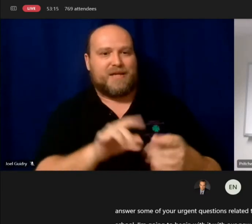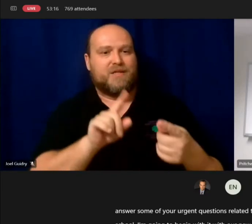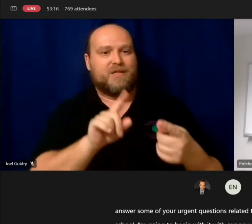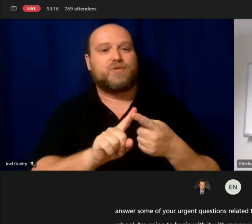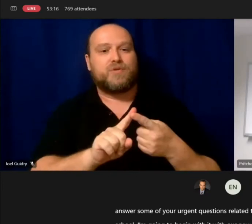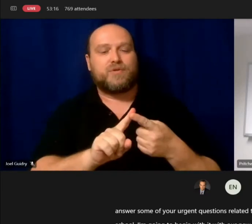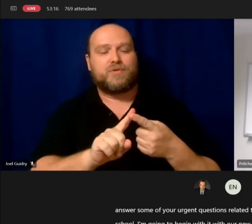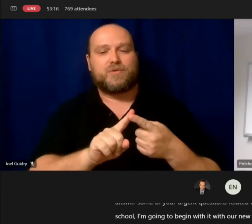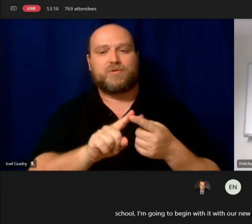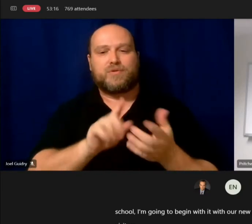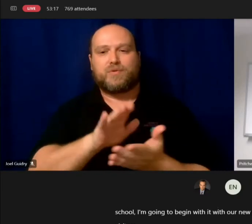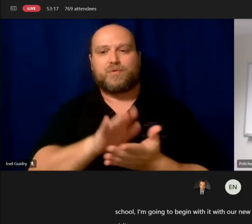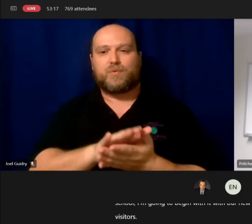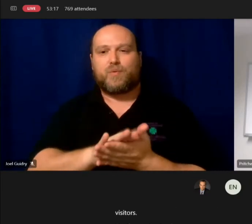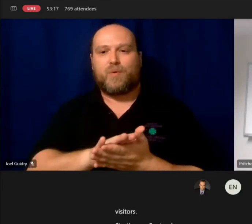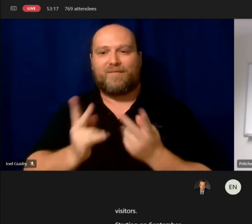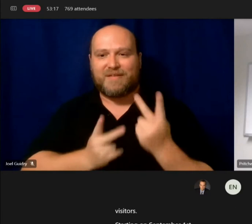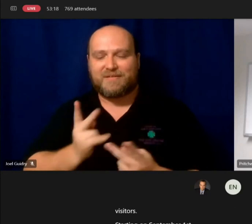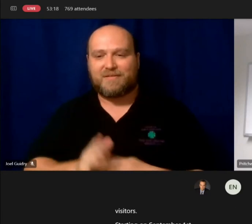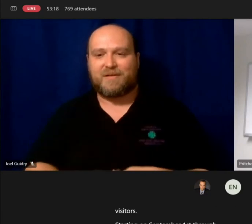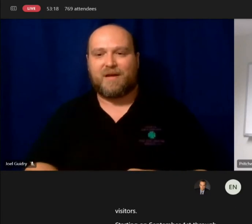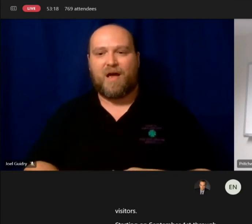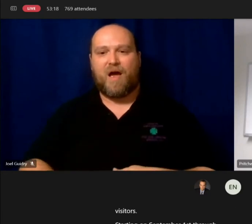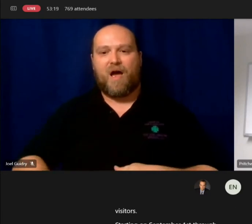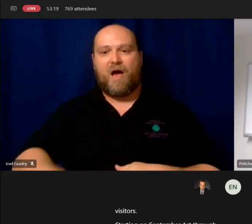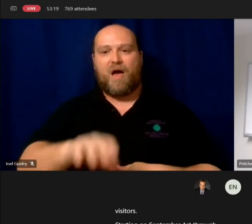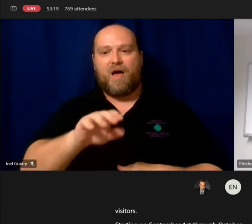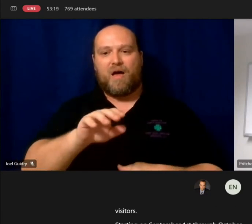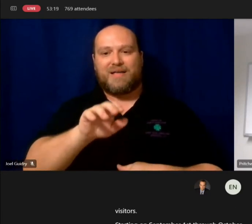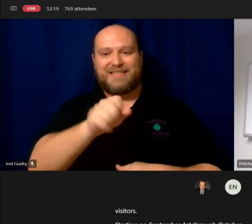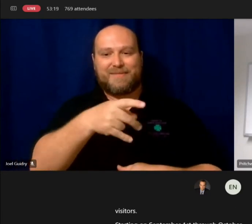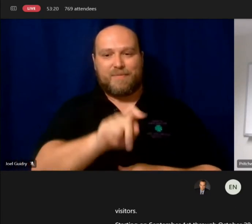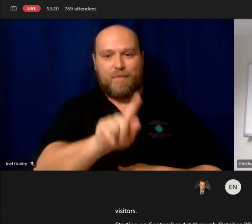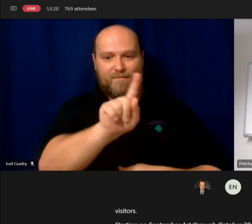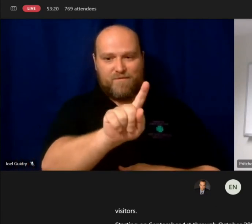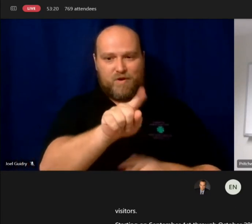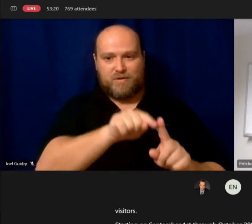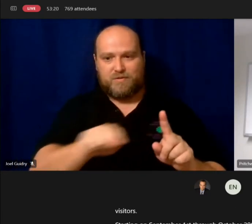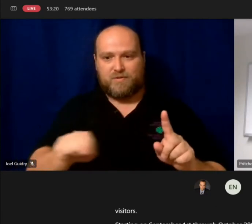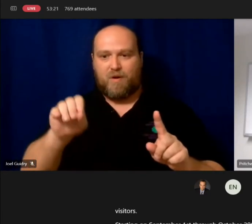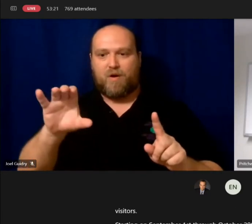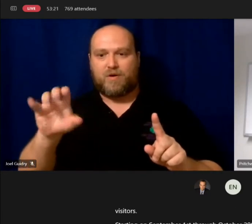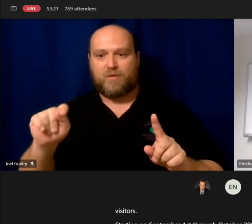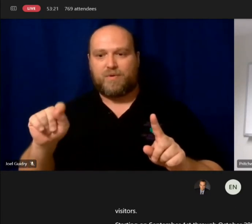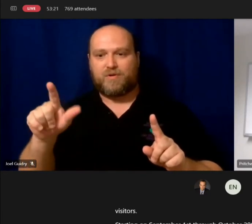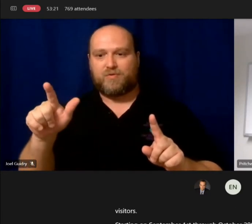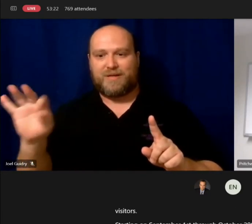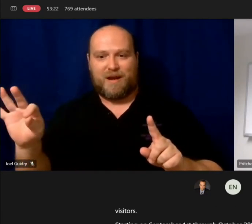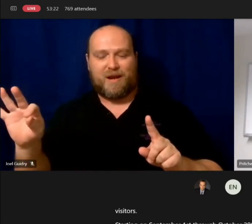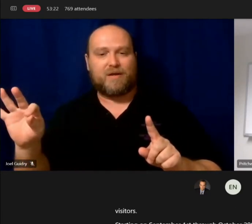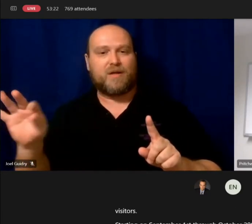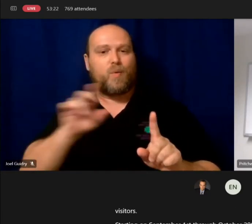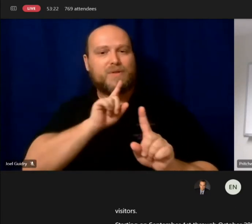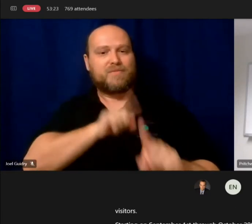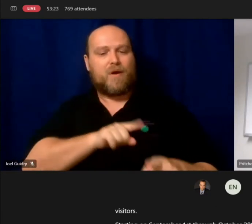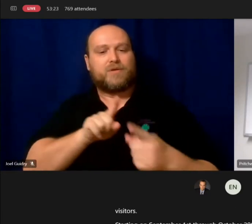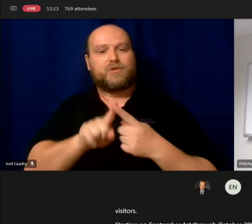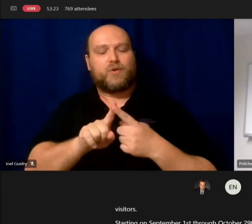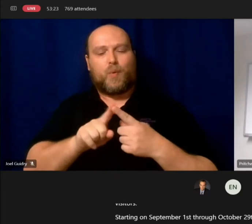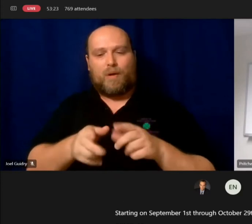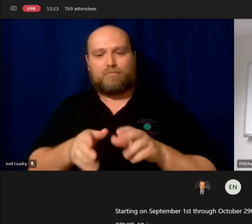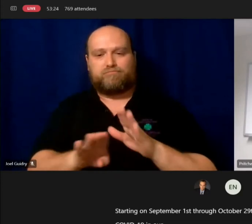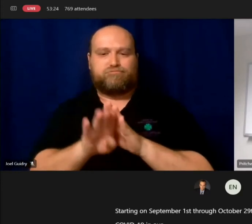1st through October 29th, in response to an increase in COVID-19 in our community, all